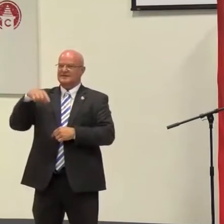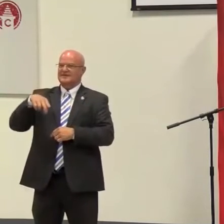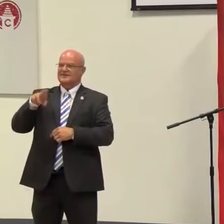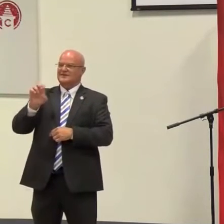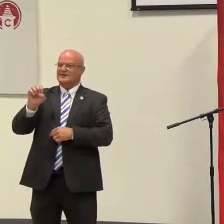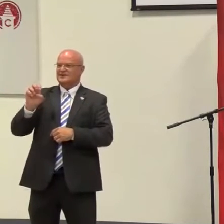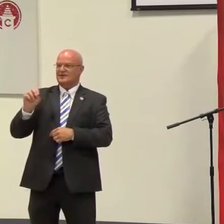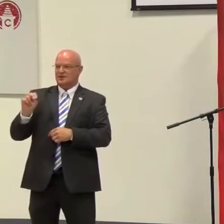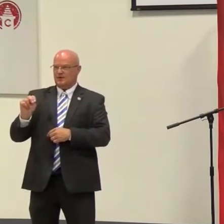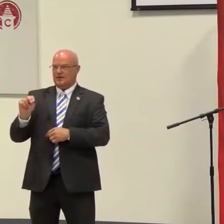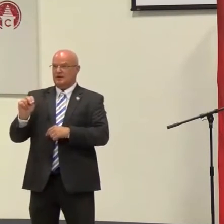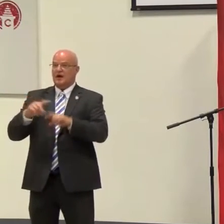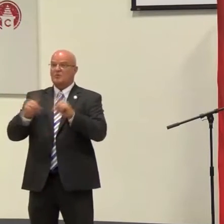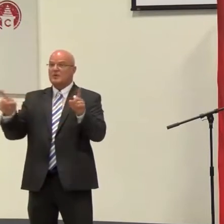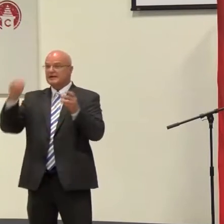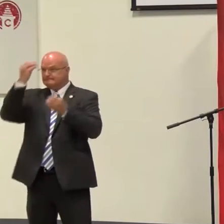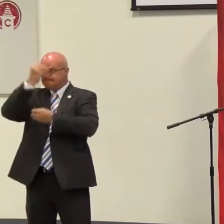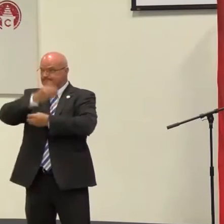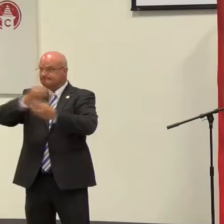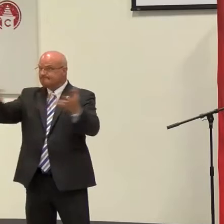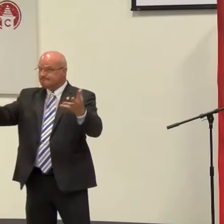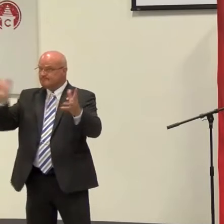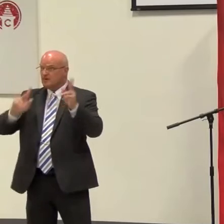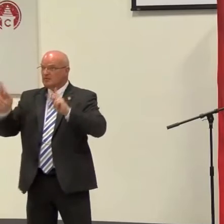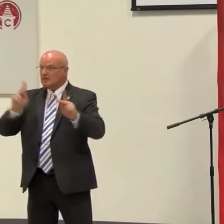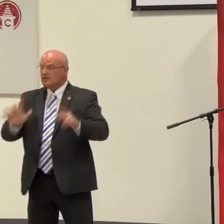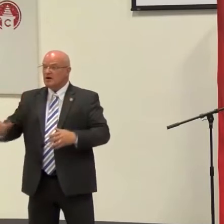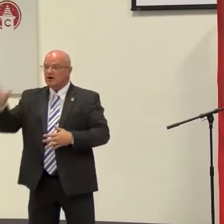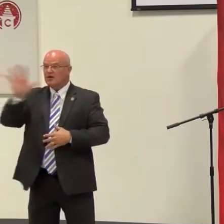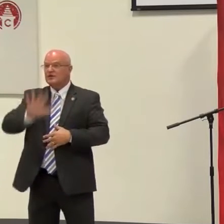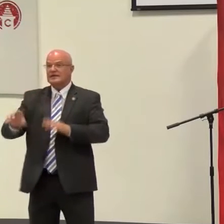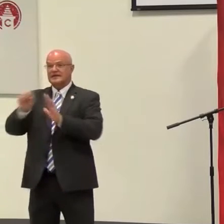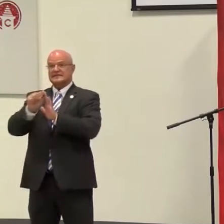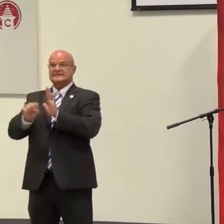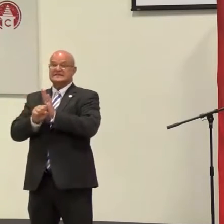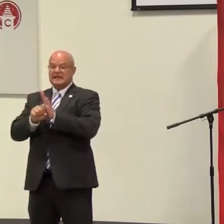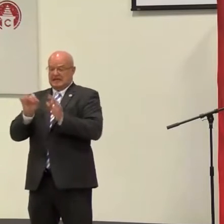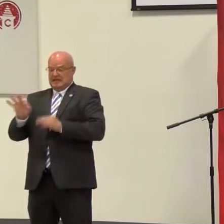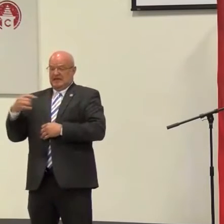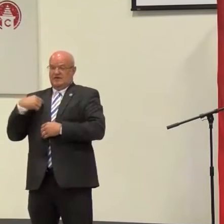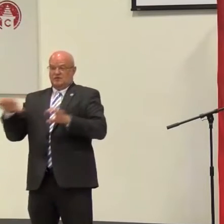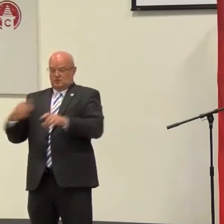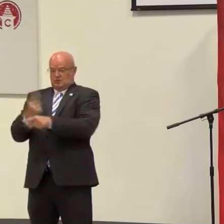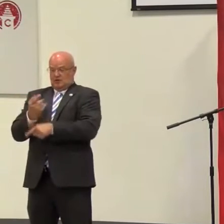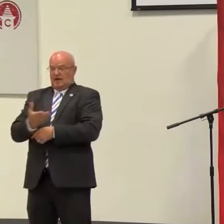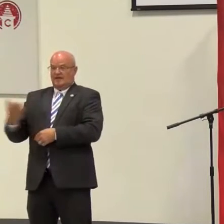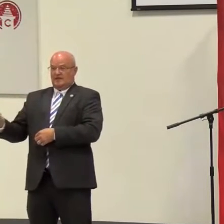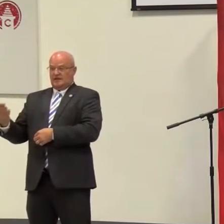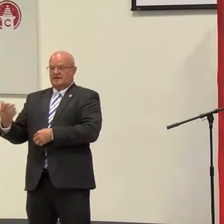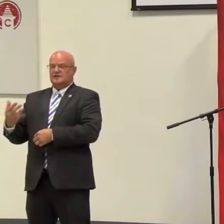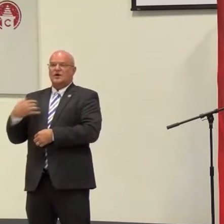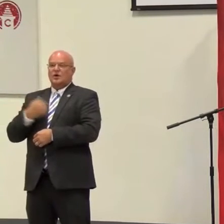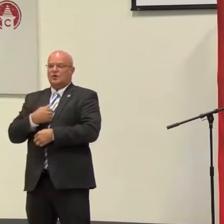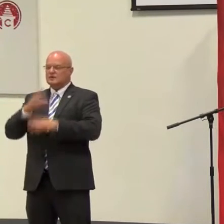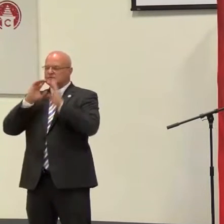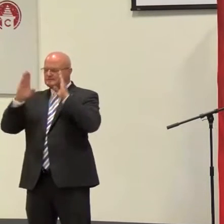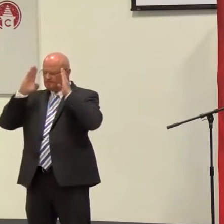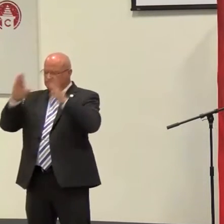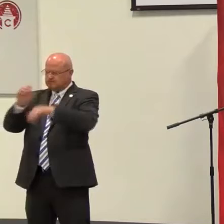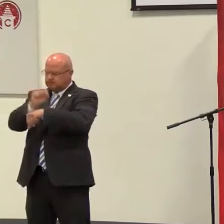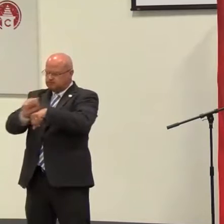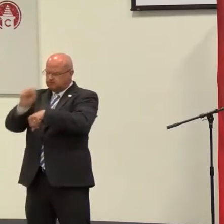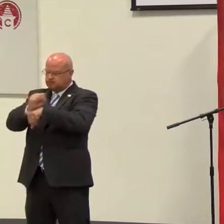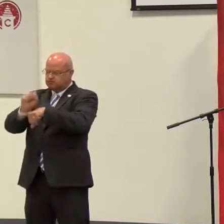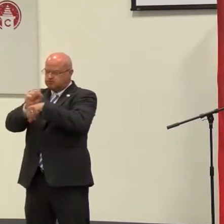this is to say to all of our cities in the state, if we do the right things, if we take a concentrated effort,